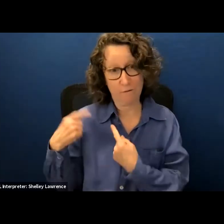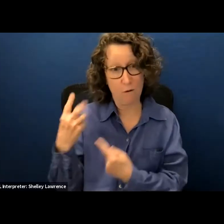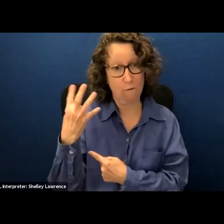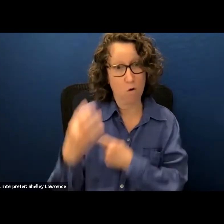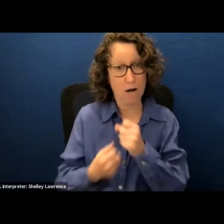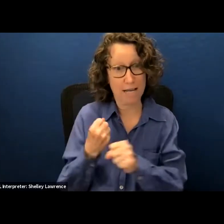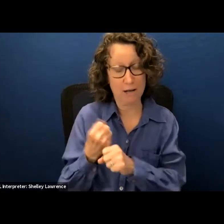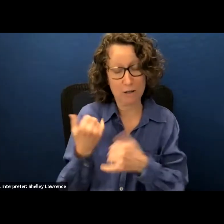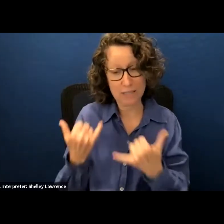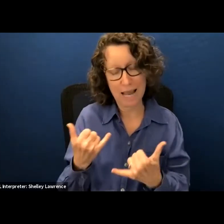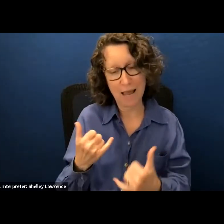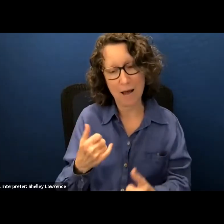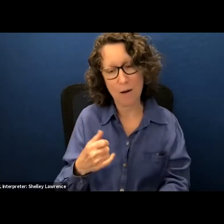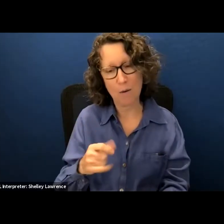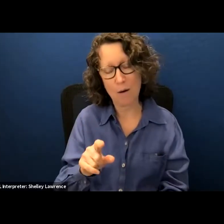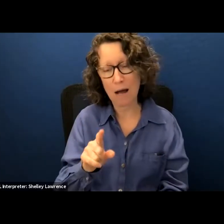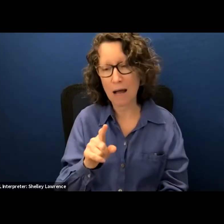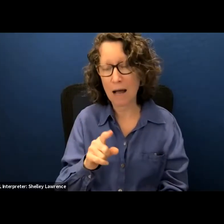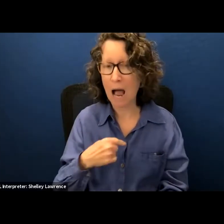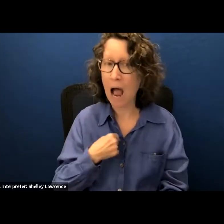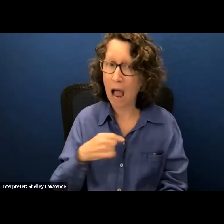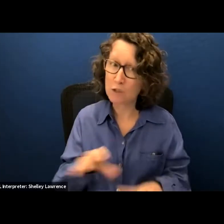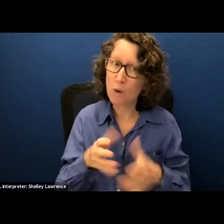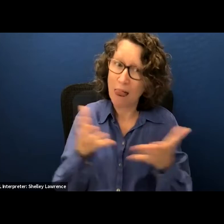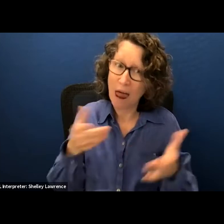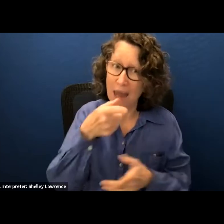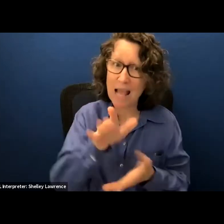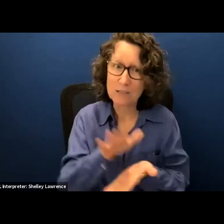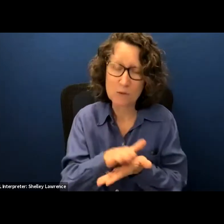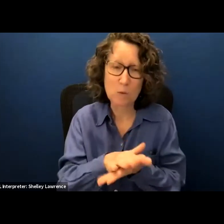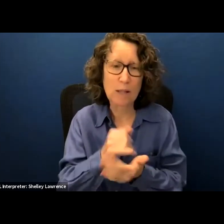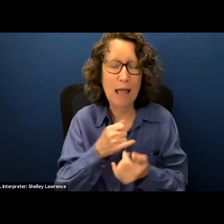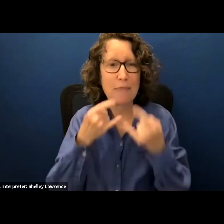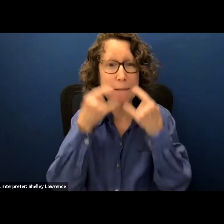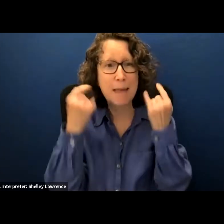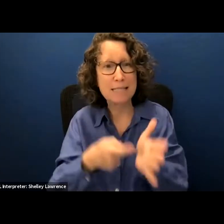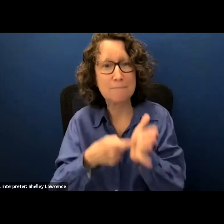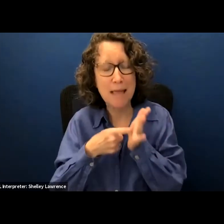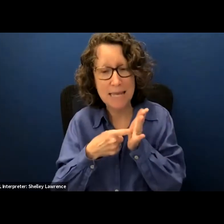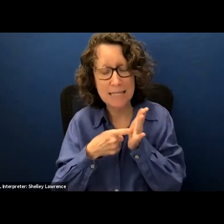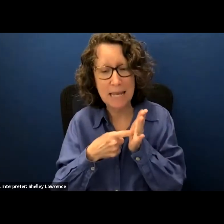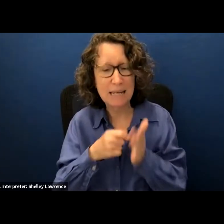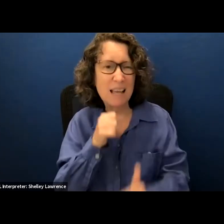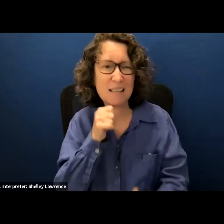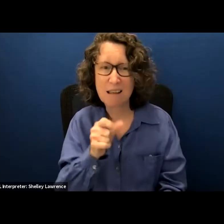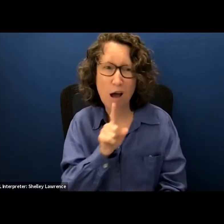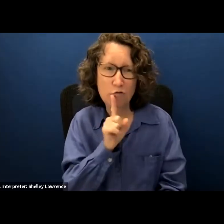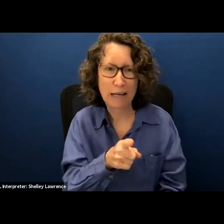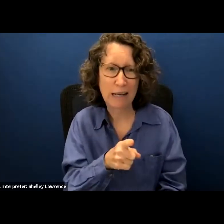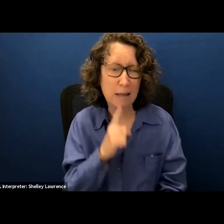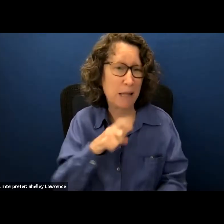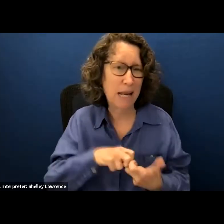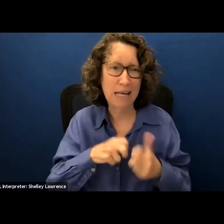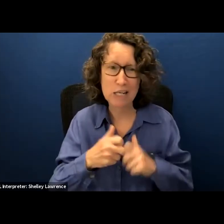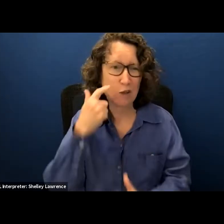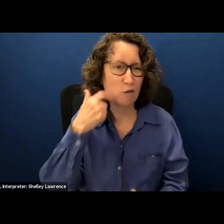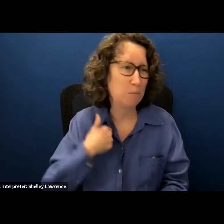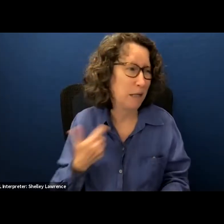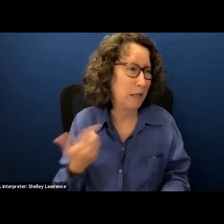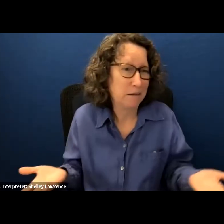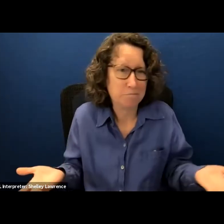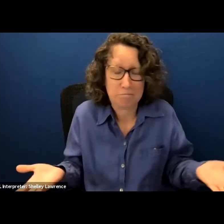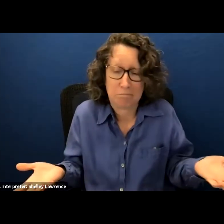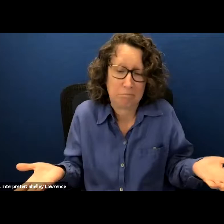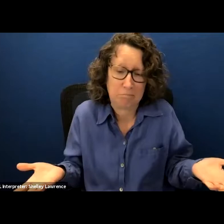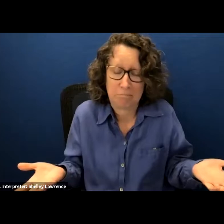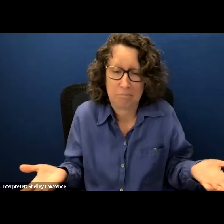just like really, I don't know, I do a lot at school, and the mask mandate has like not really been an issue for me